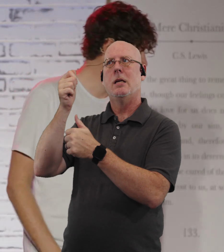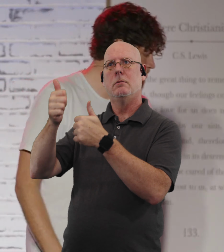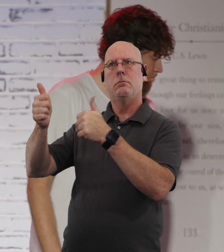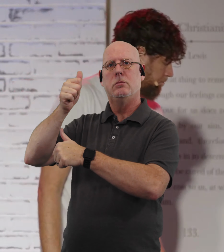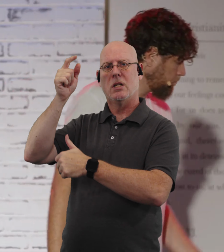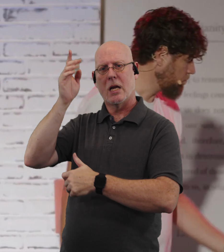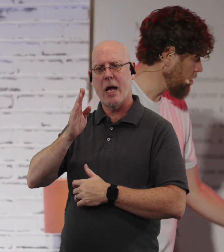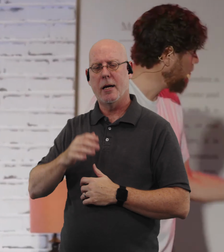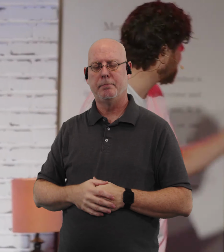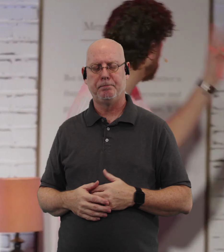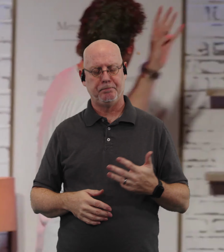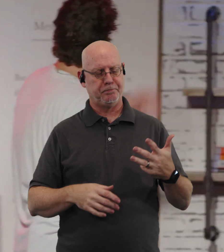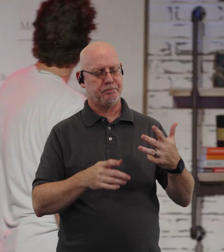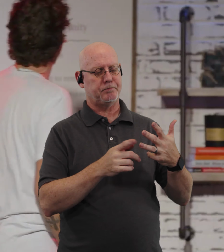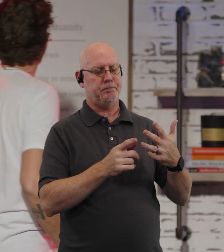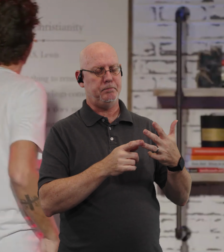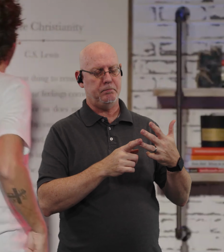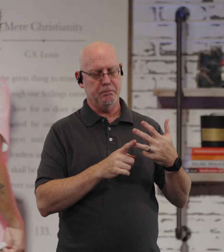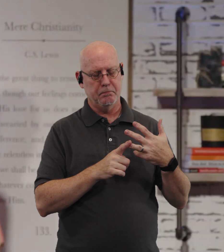sovereign. Number 4.